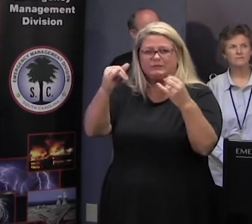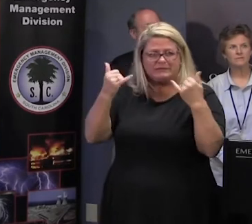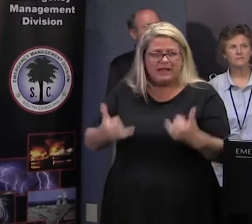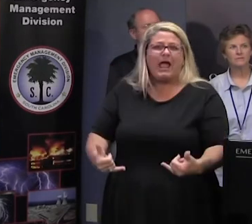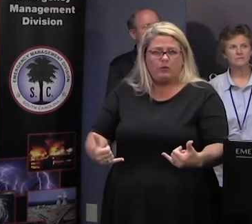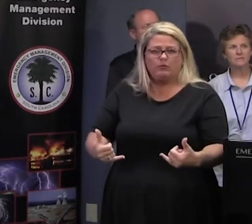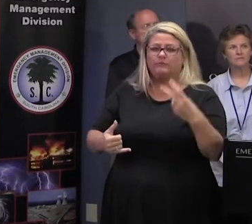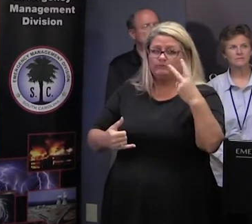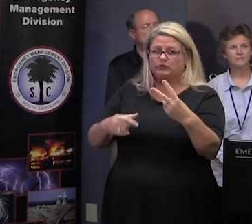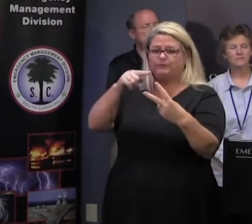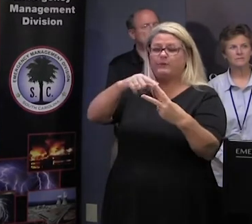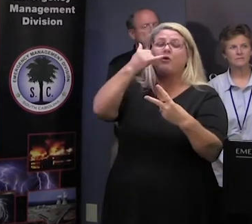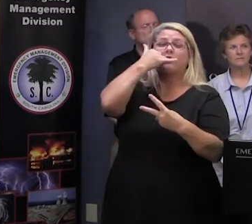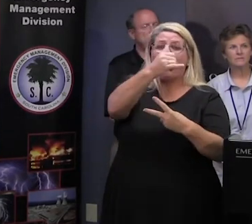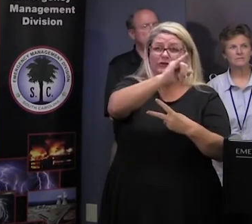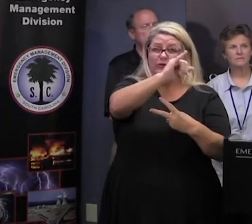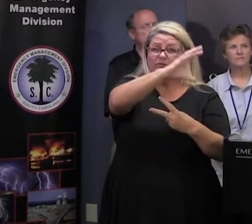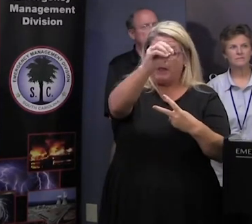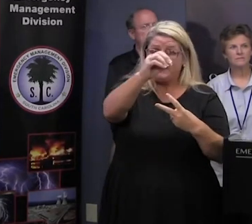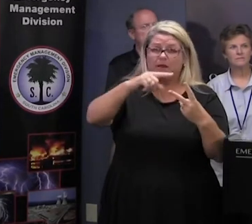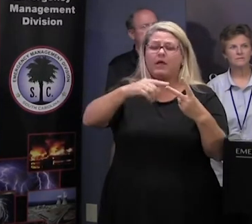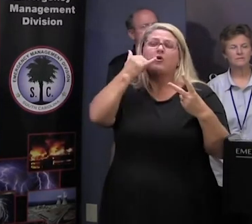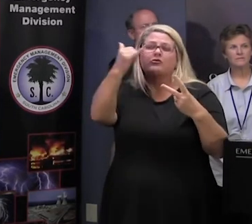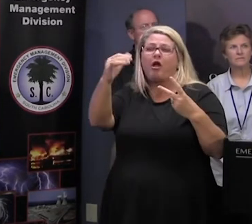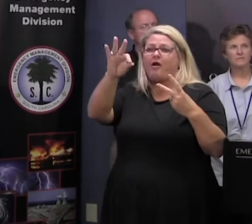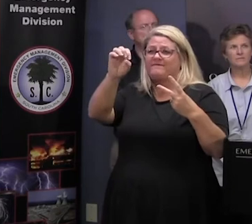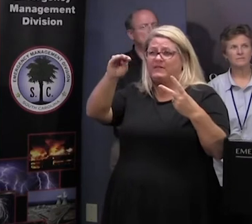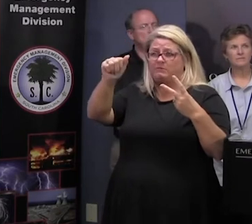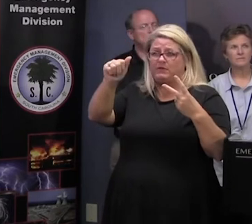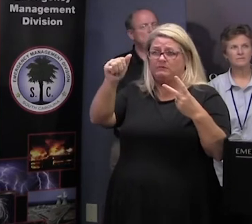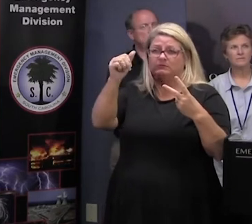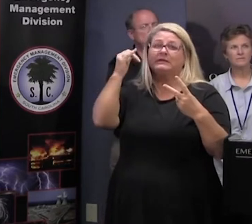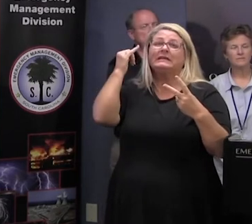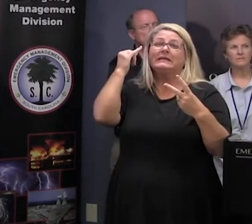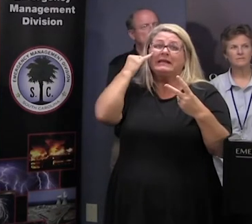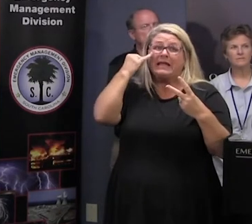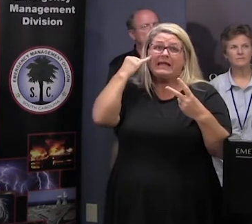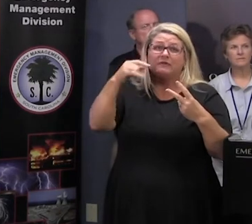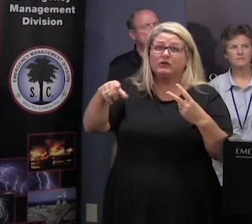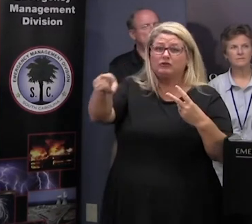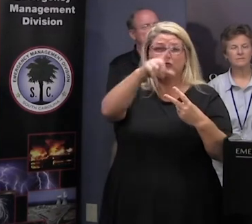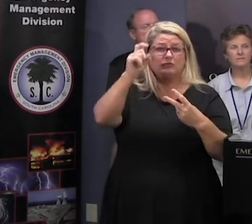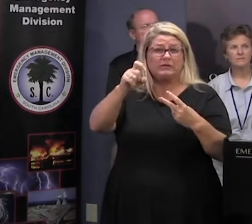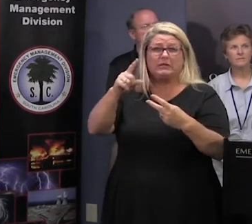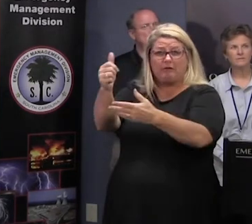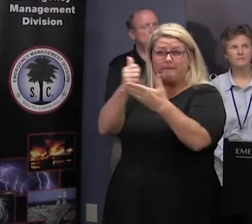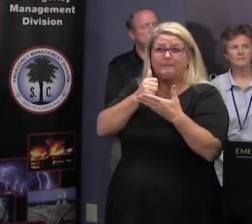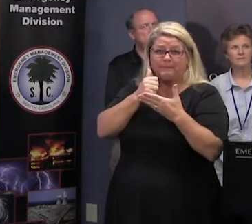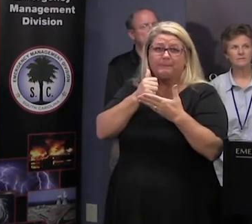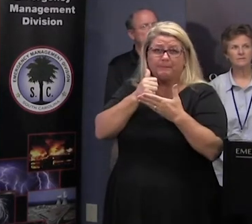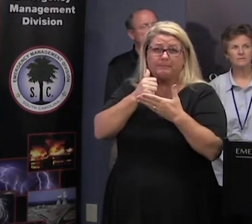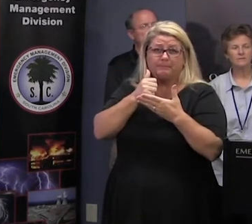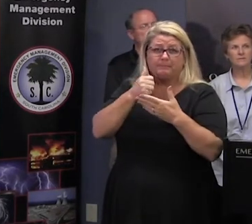things to do. Call your insurance company and call FEMA if you believe that you are entitled to any sort of assistance